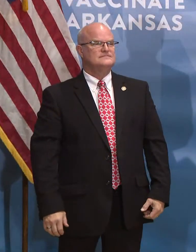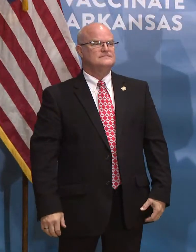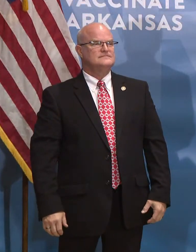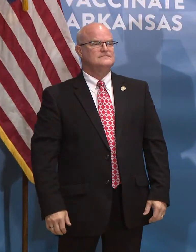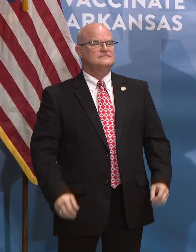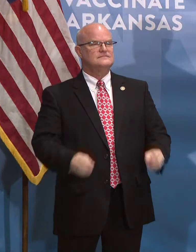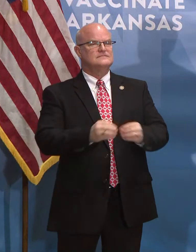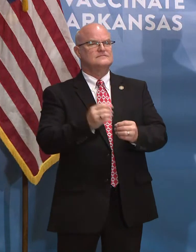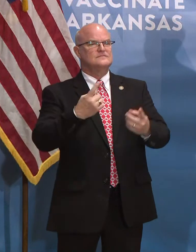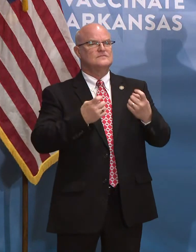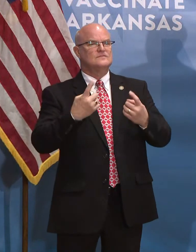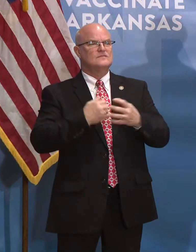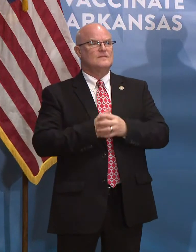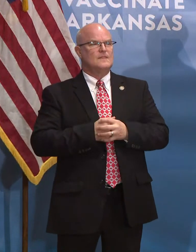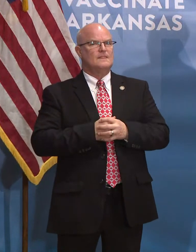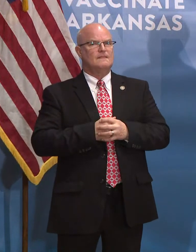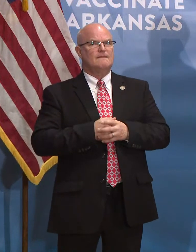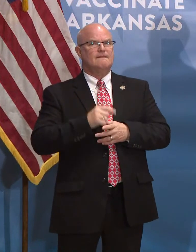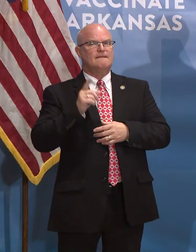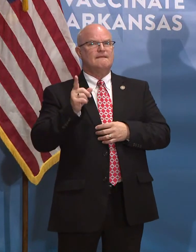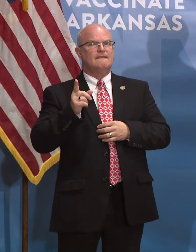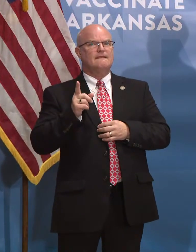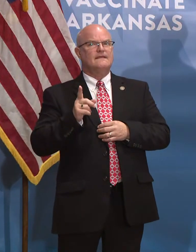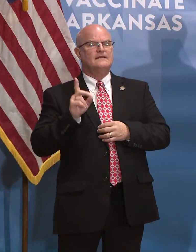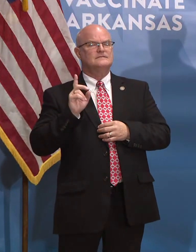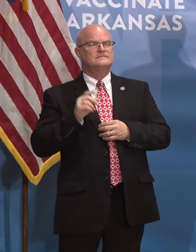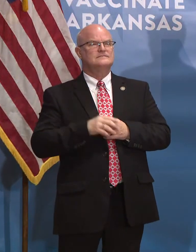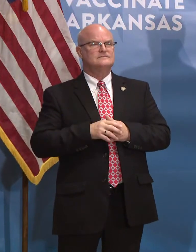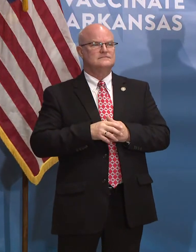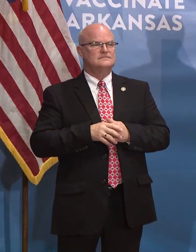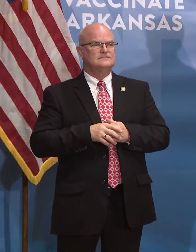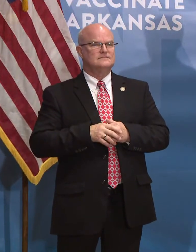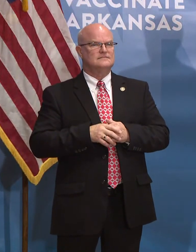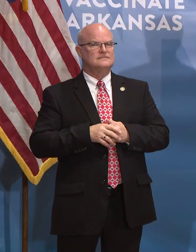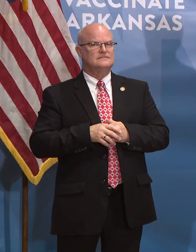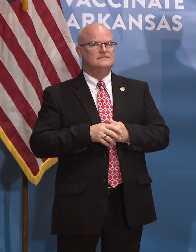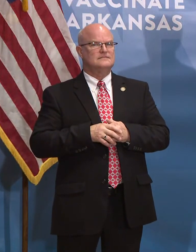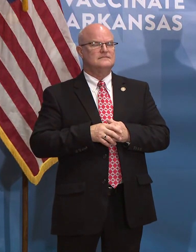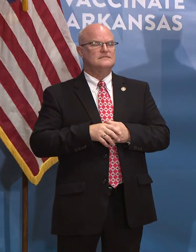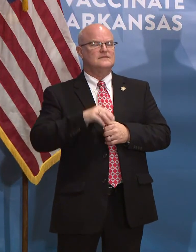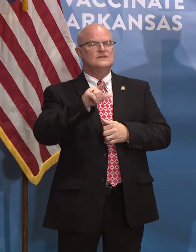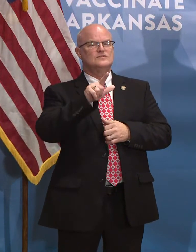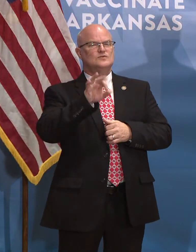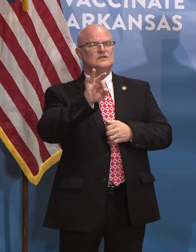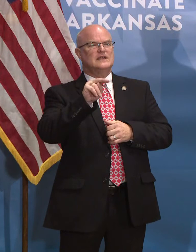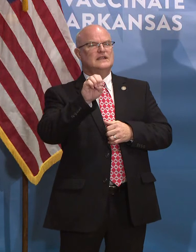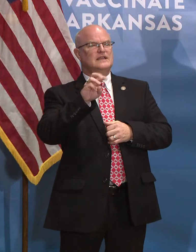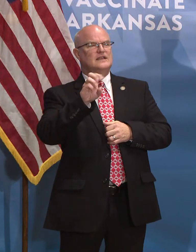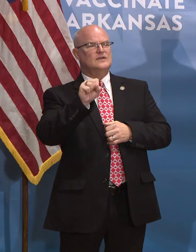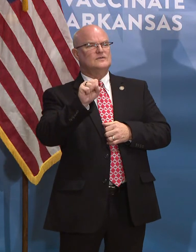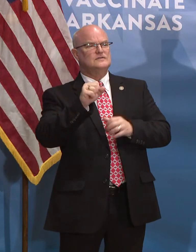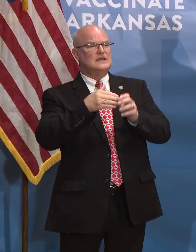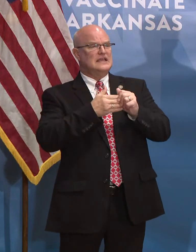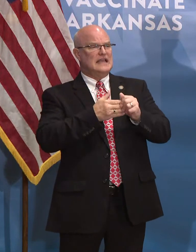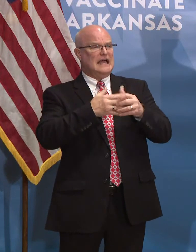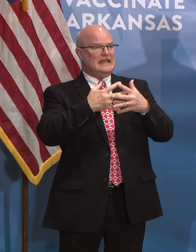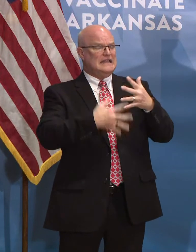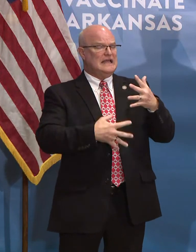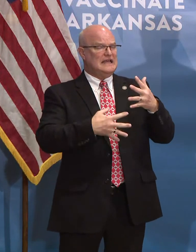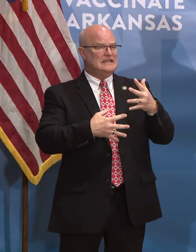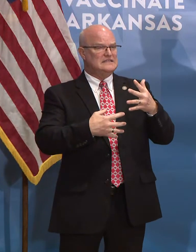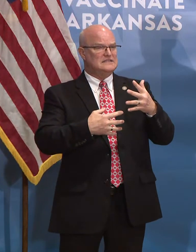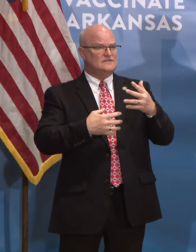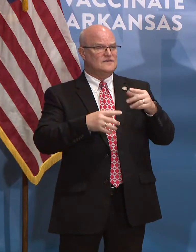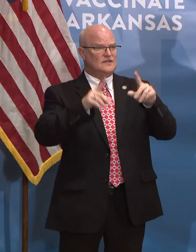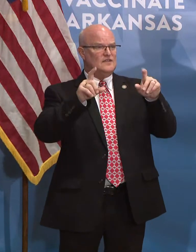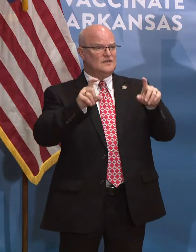Any other question? Yes, good afternoon. It's 4029 News. Are there any guidelines or restrictions when the